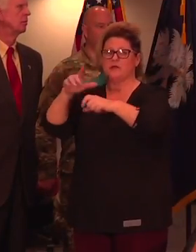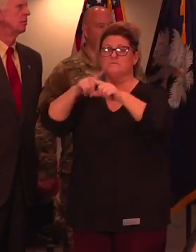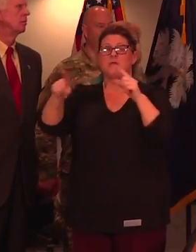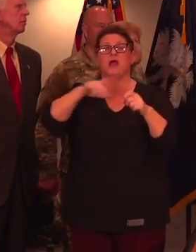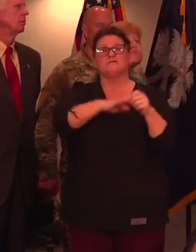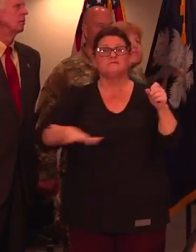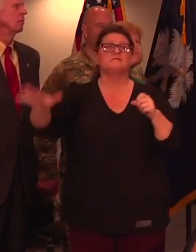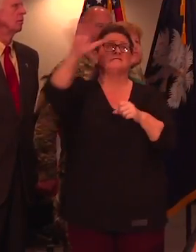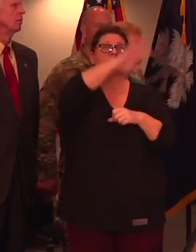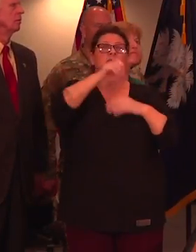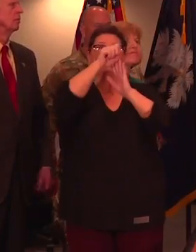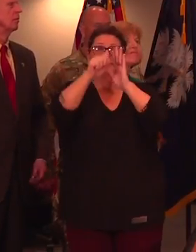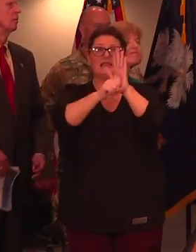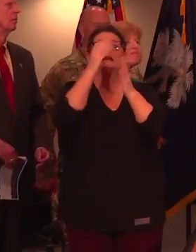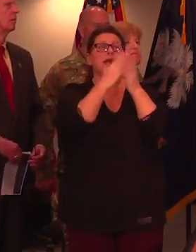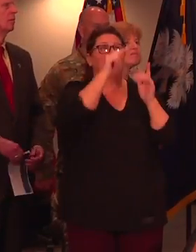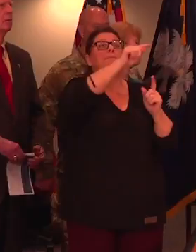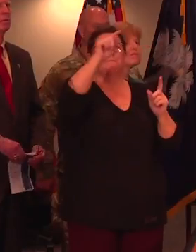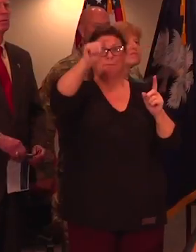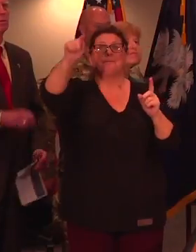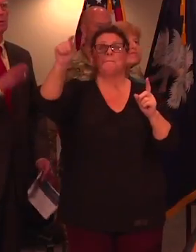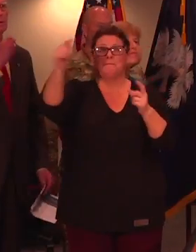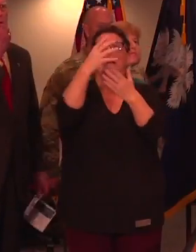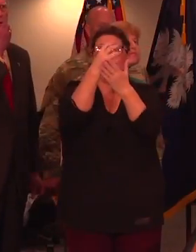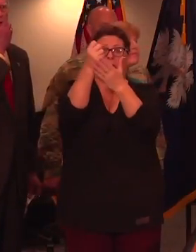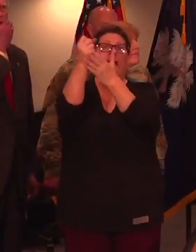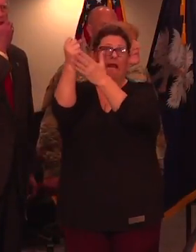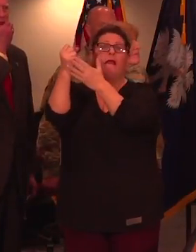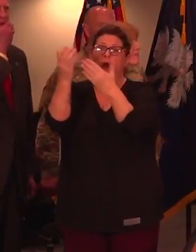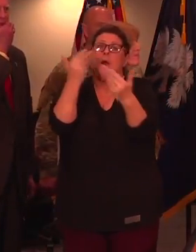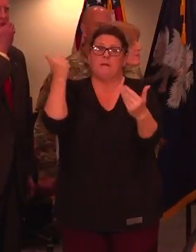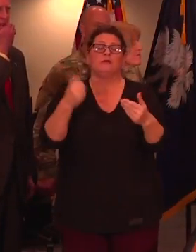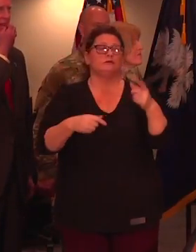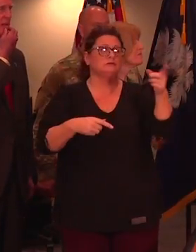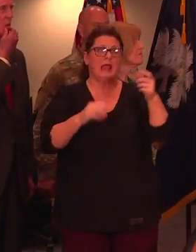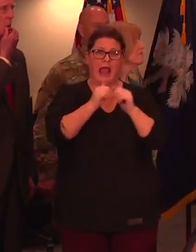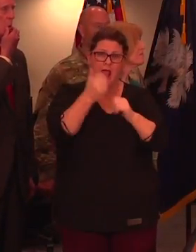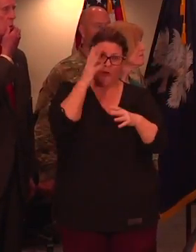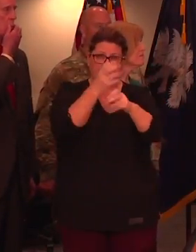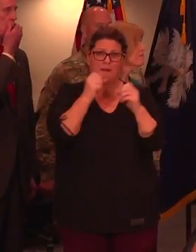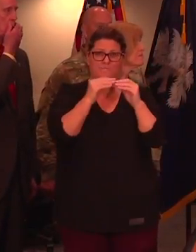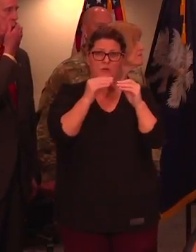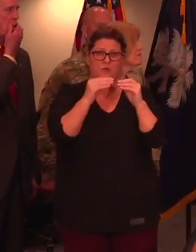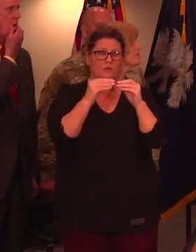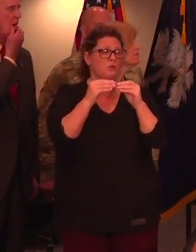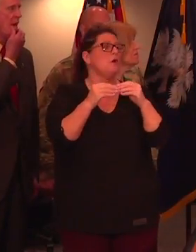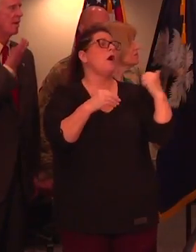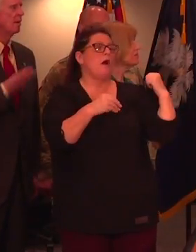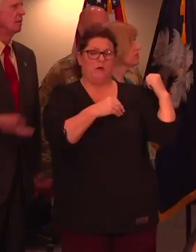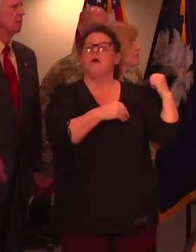the state in certain locations are running short. So how are they going to get those supplies? Is that from the stockpile? Yes, that would be